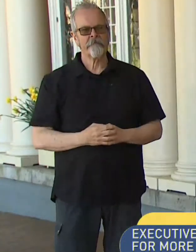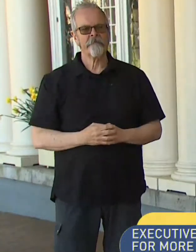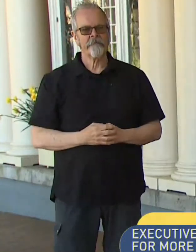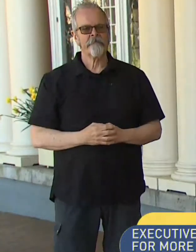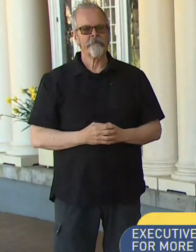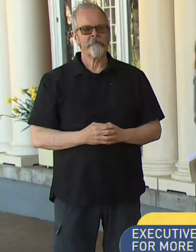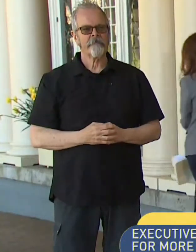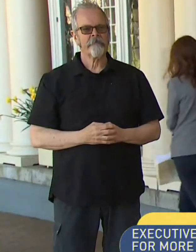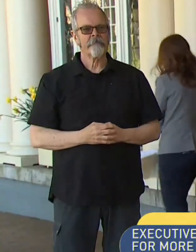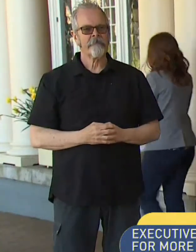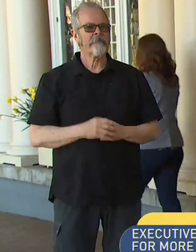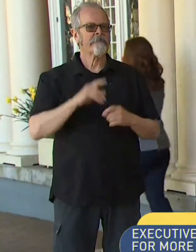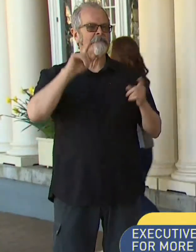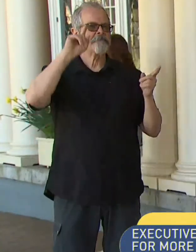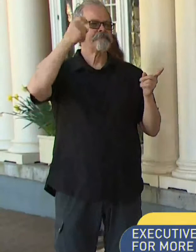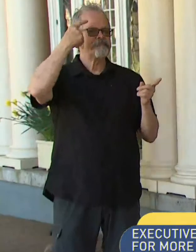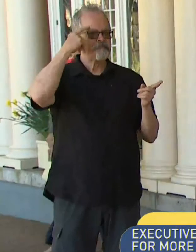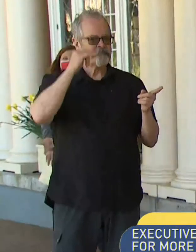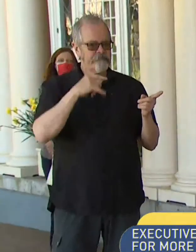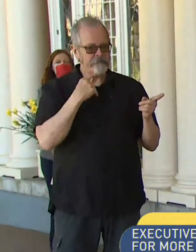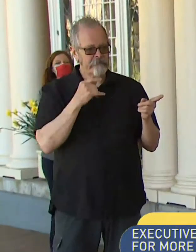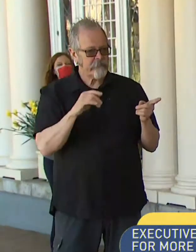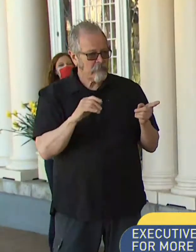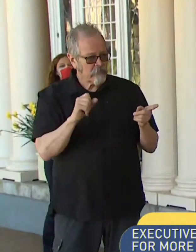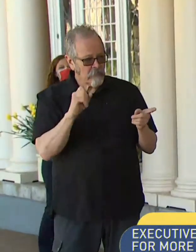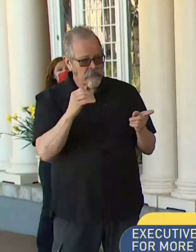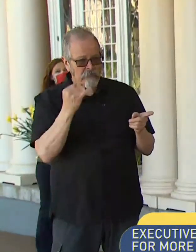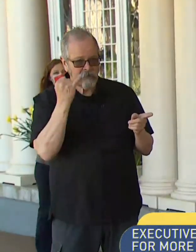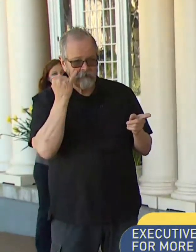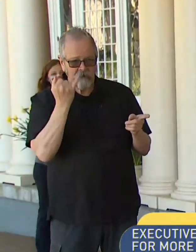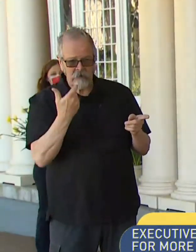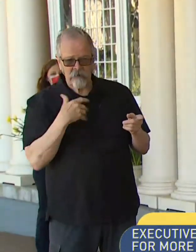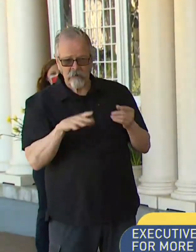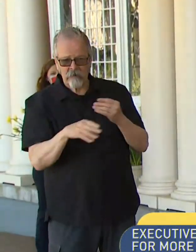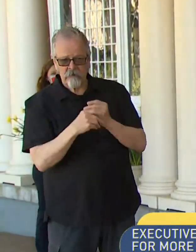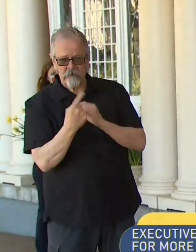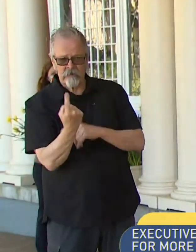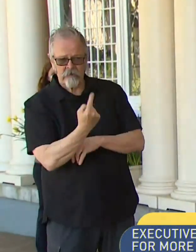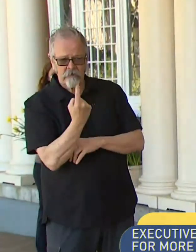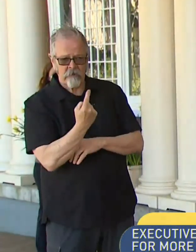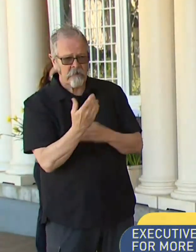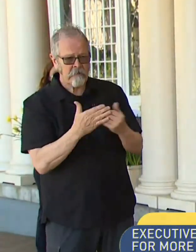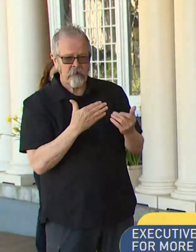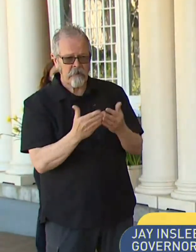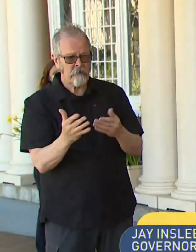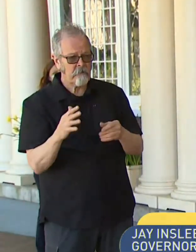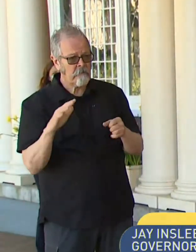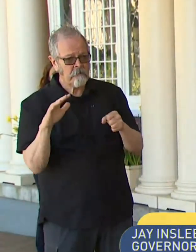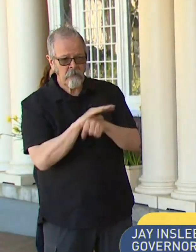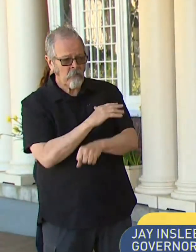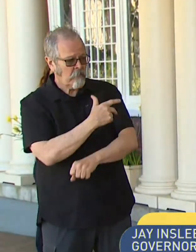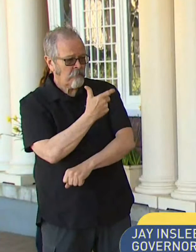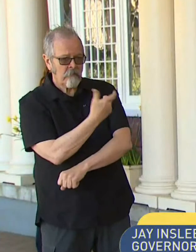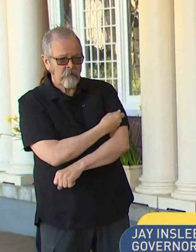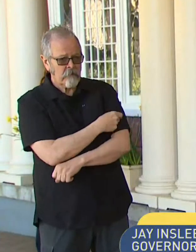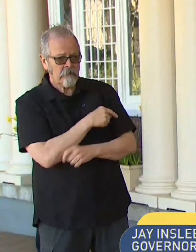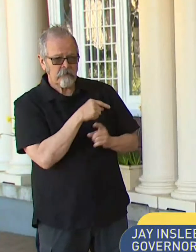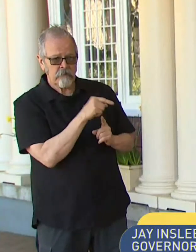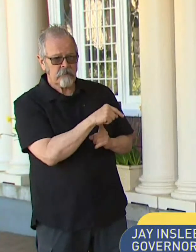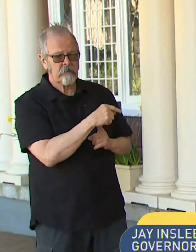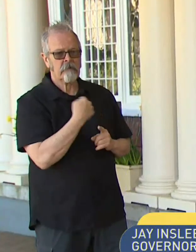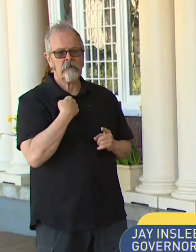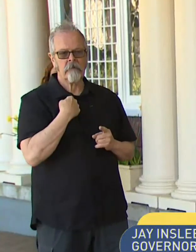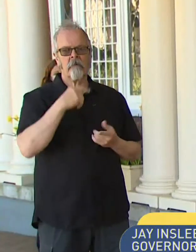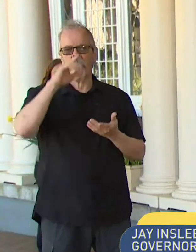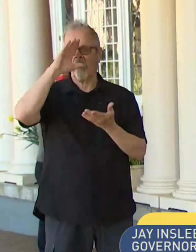If I can add something on the masking when you're outside, even if you're fully vaccinated, I'm hoping people